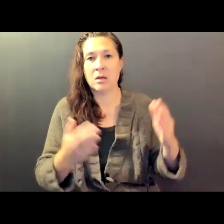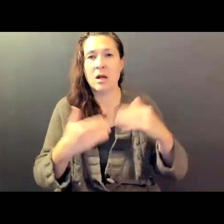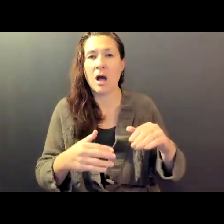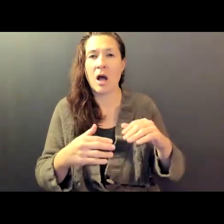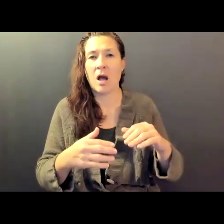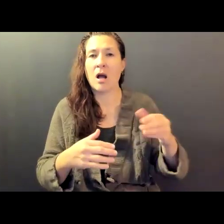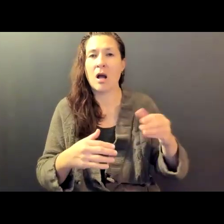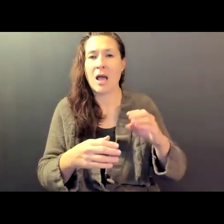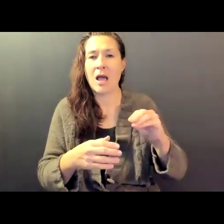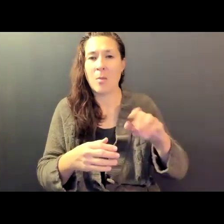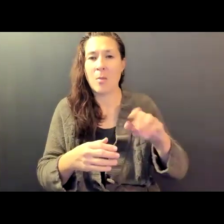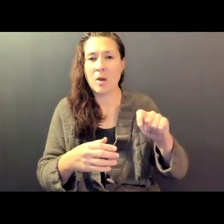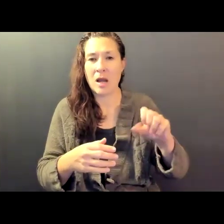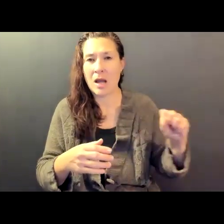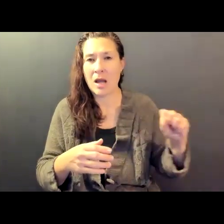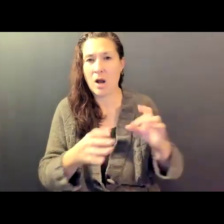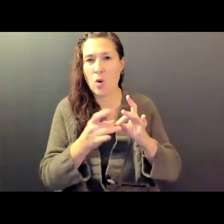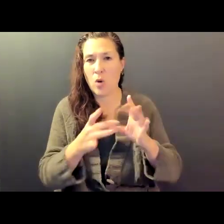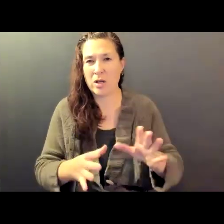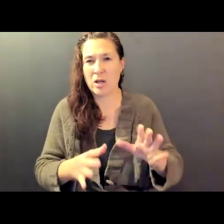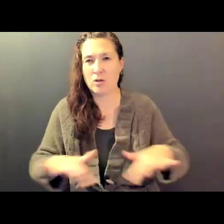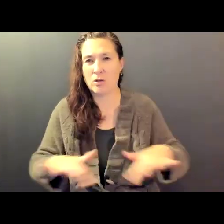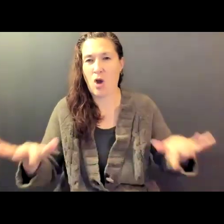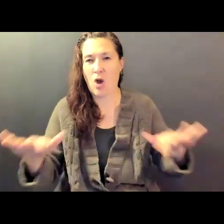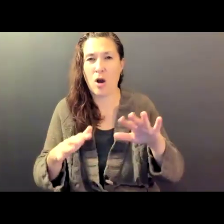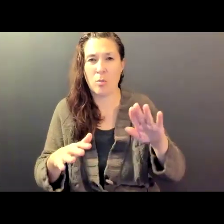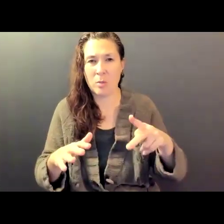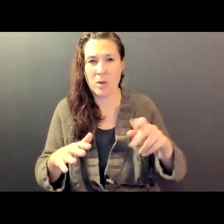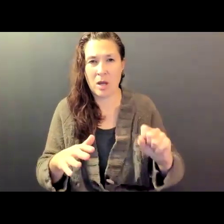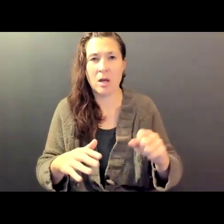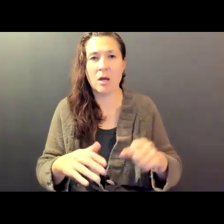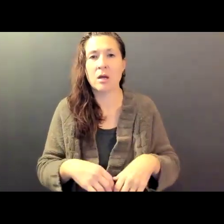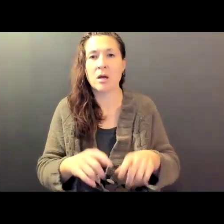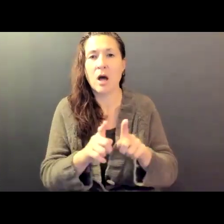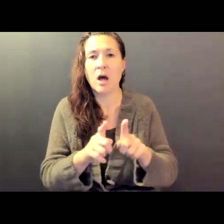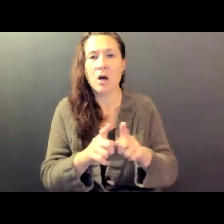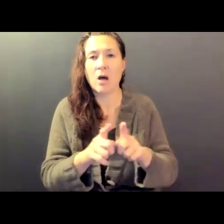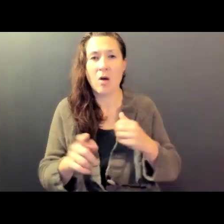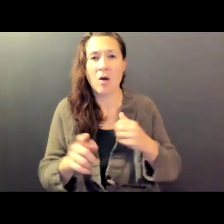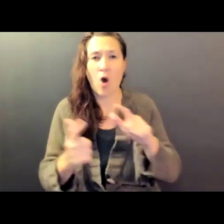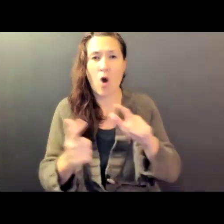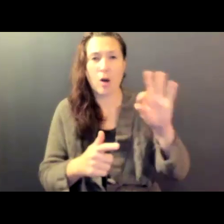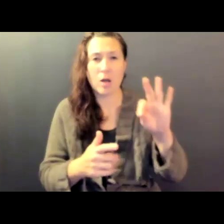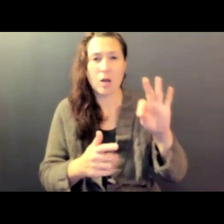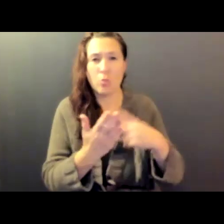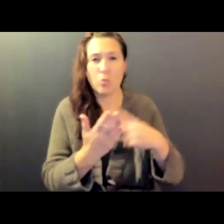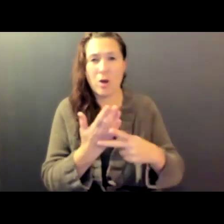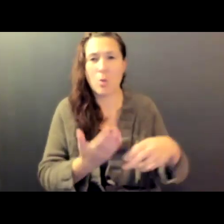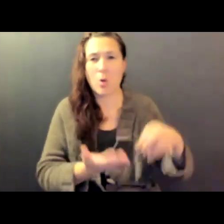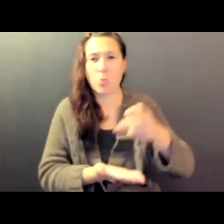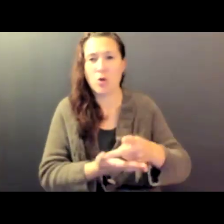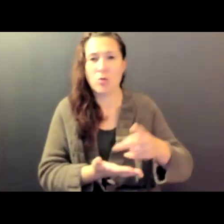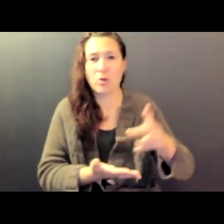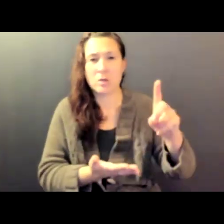bilingual, multilingual programs. And I believe it was as of last week that all 9 programs were officially approved by DESE, which is very exciting. And you'll see